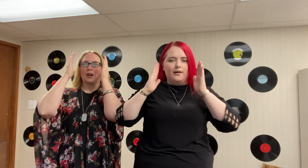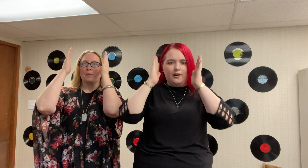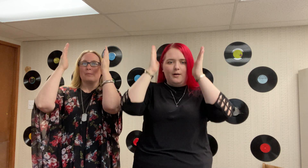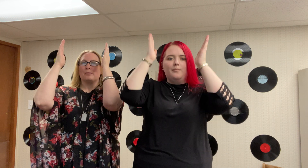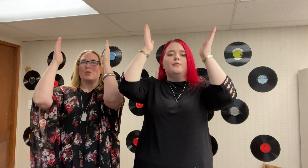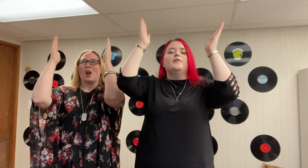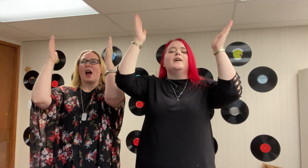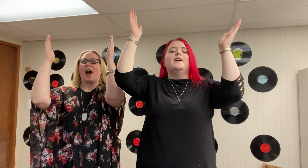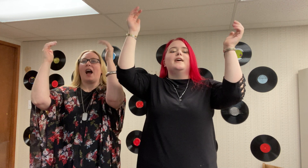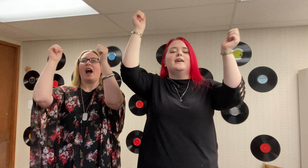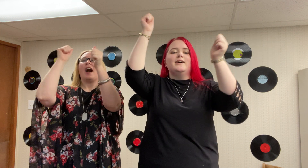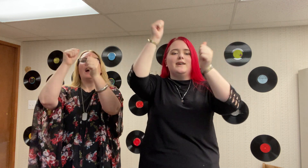the